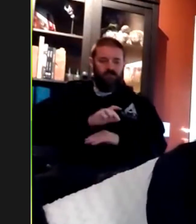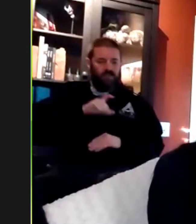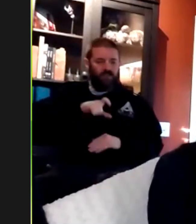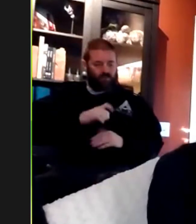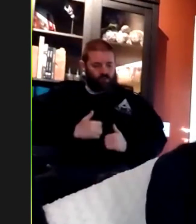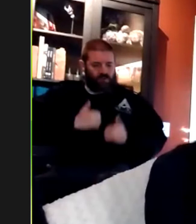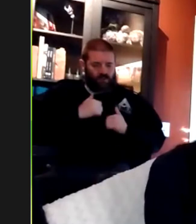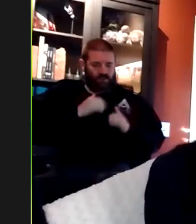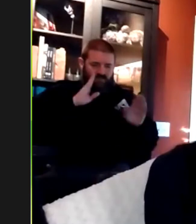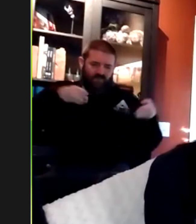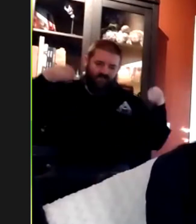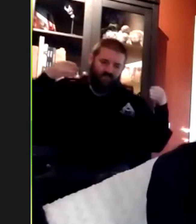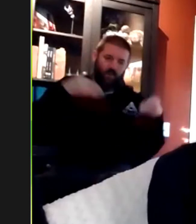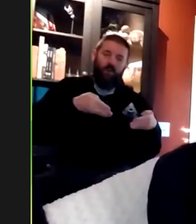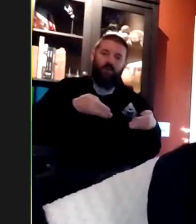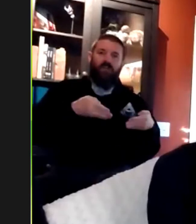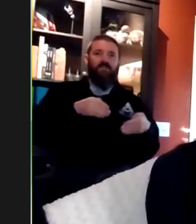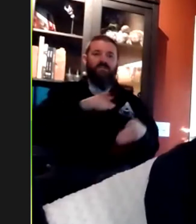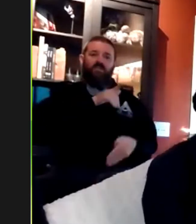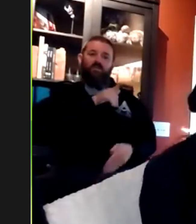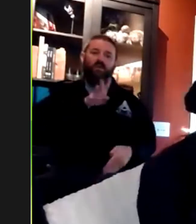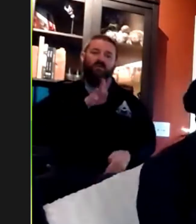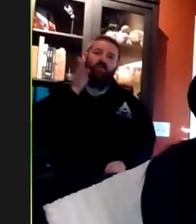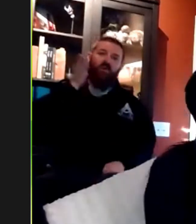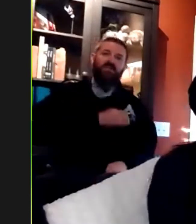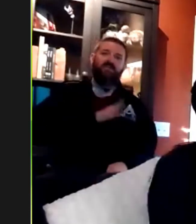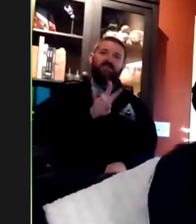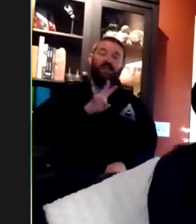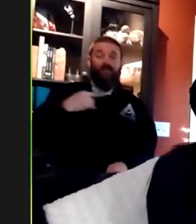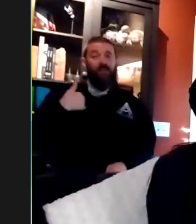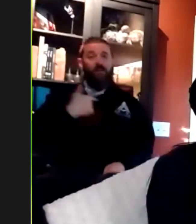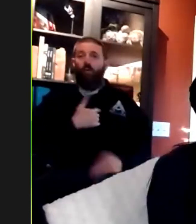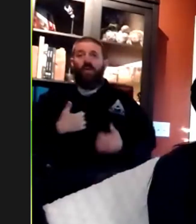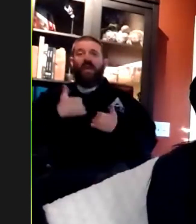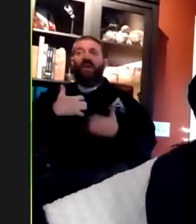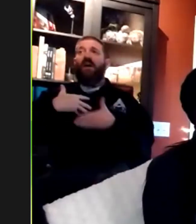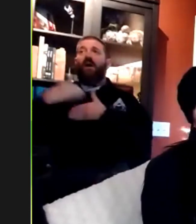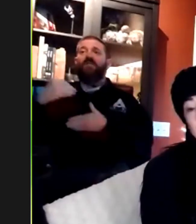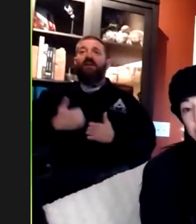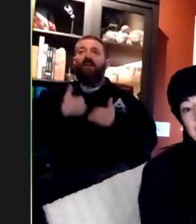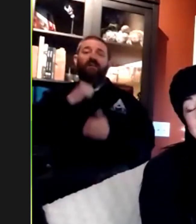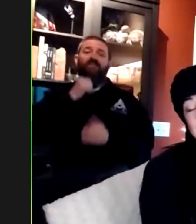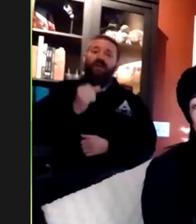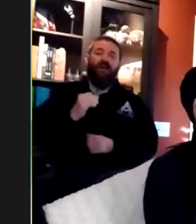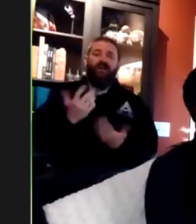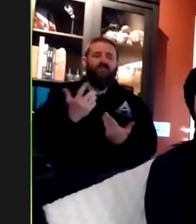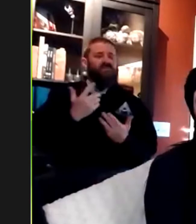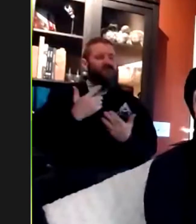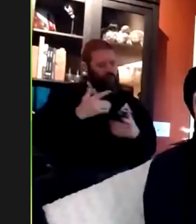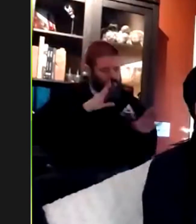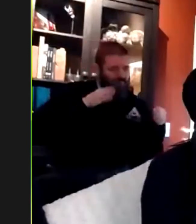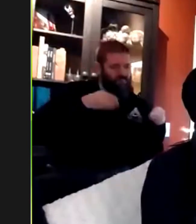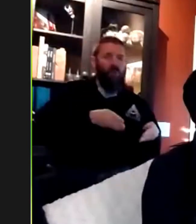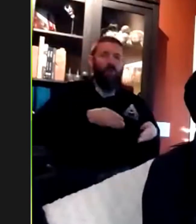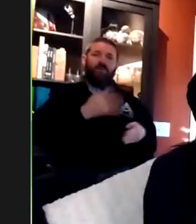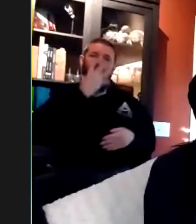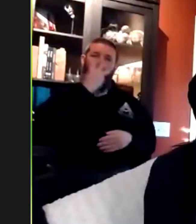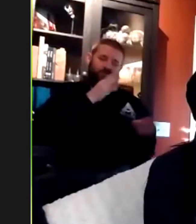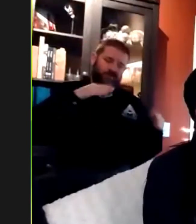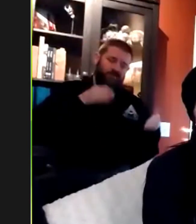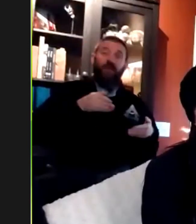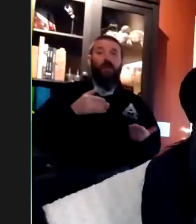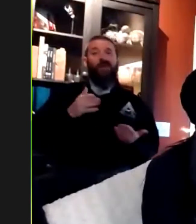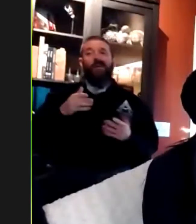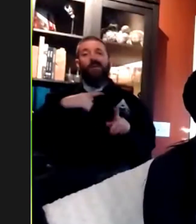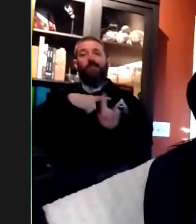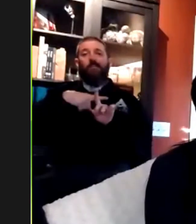do it 24/7, and we have no life. And we have a team of volunteers. And yeah, we've got an awesome team of volunteers who